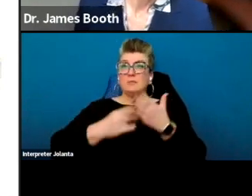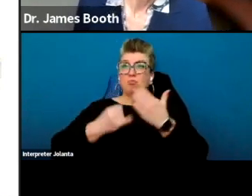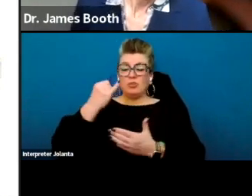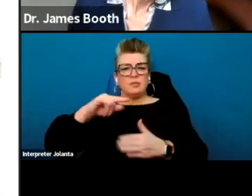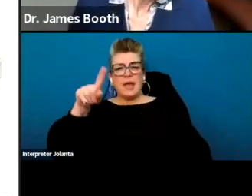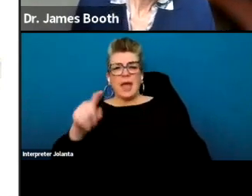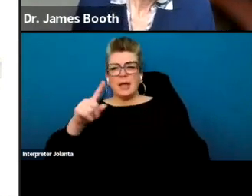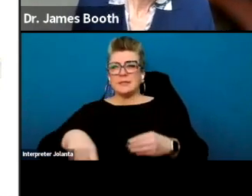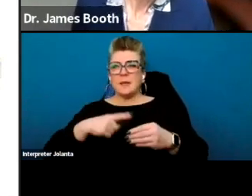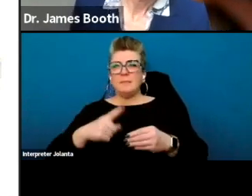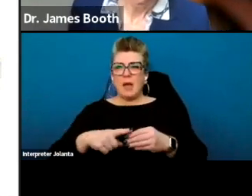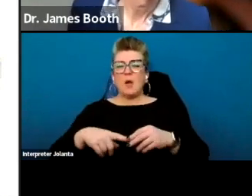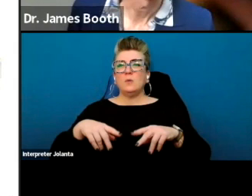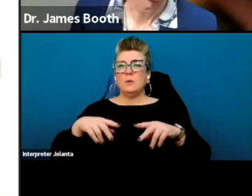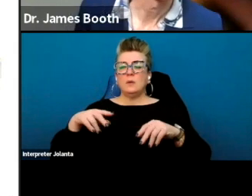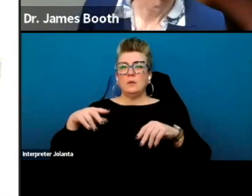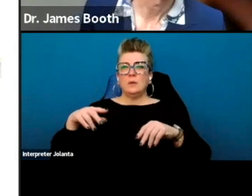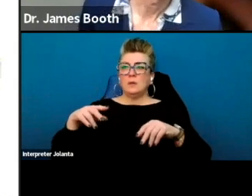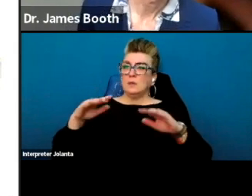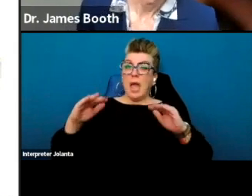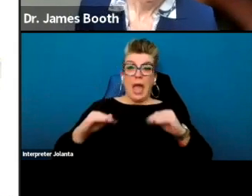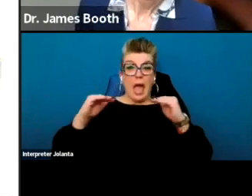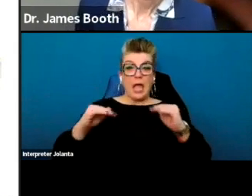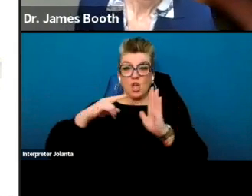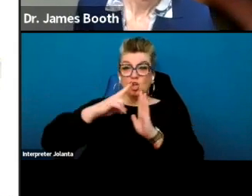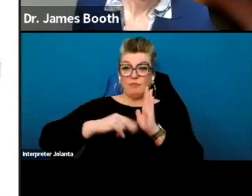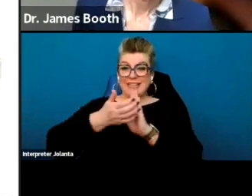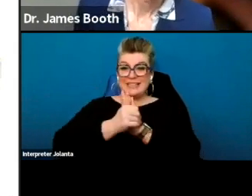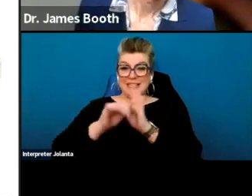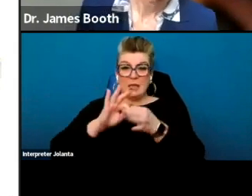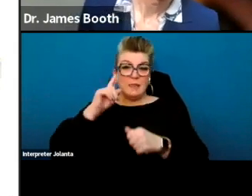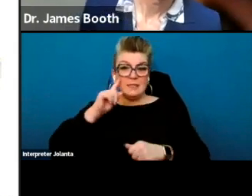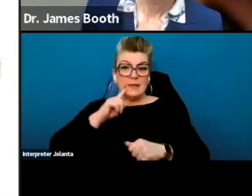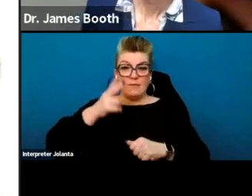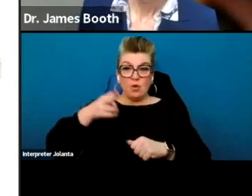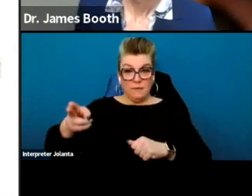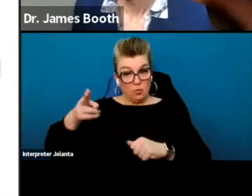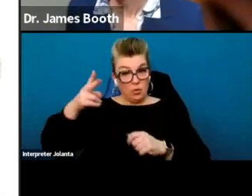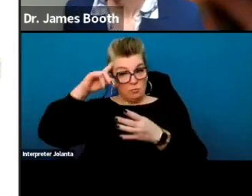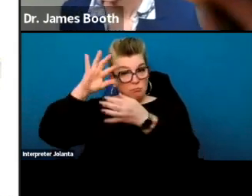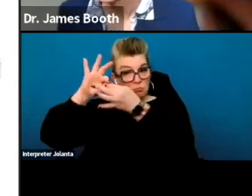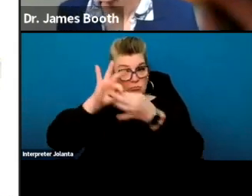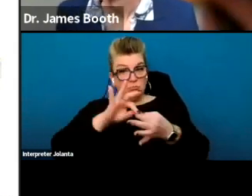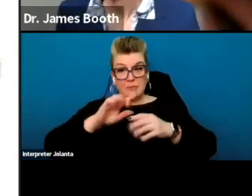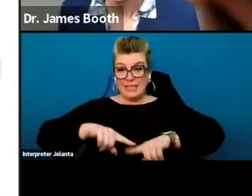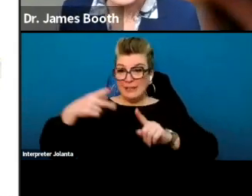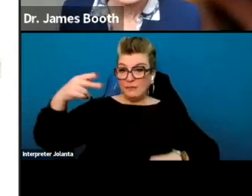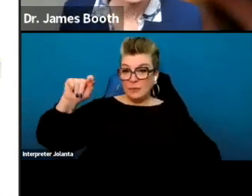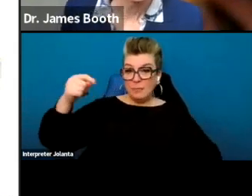question of whether higher reading skill in deaf and hard of hearing is associated with different pathways depending